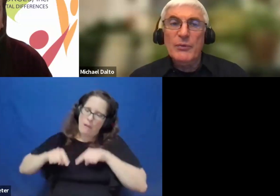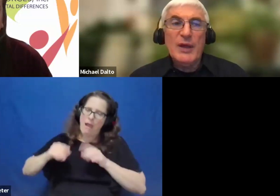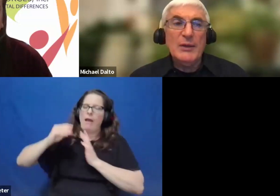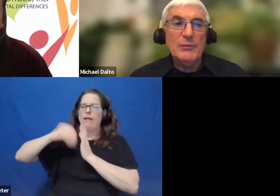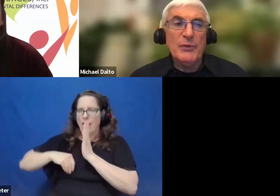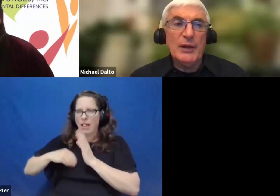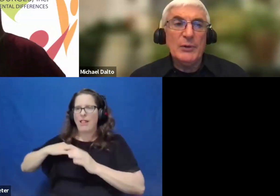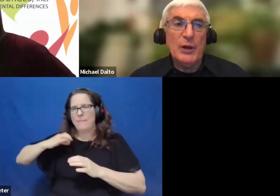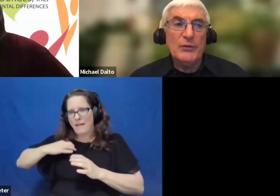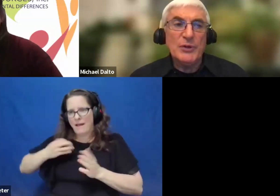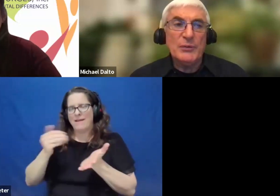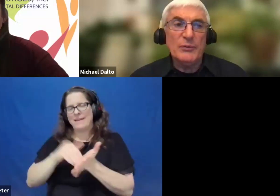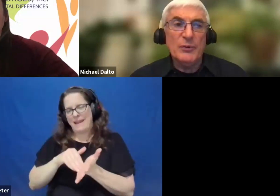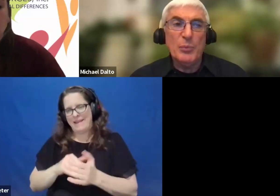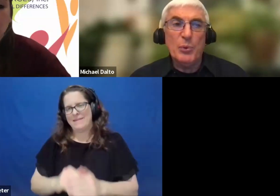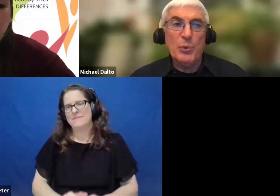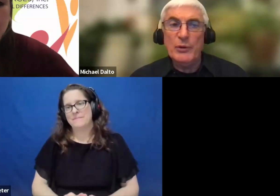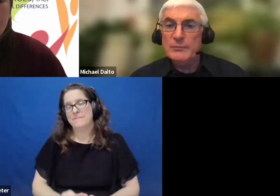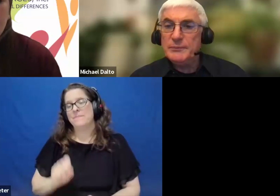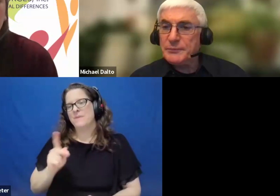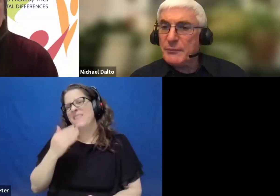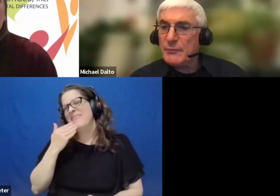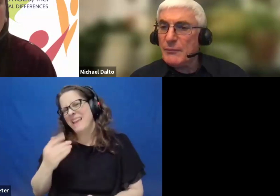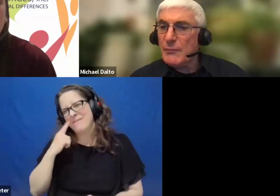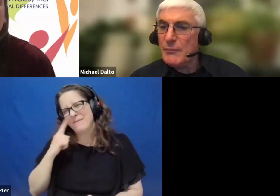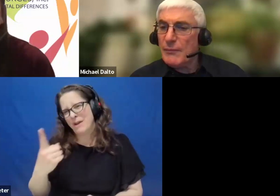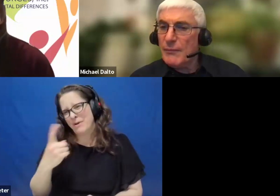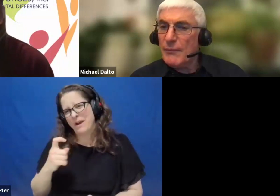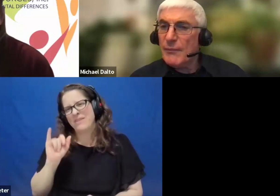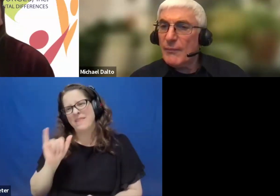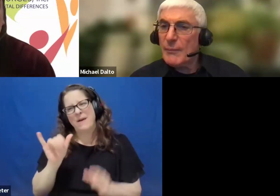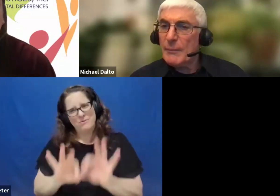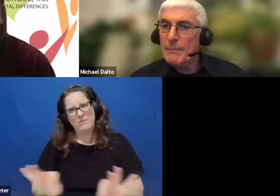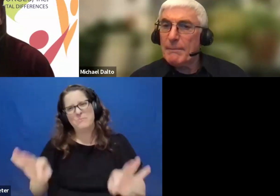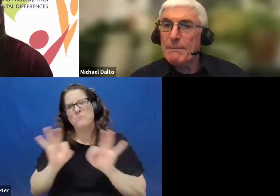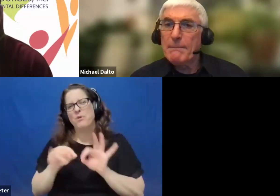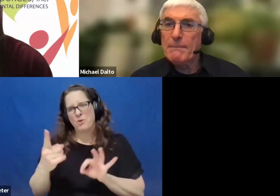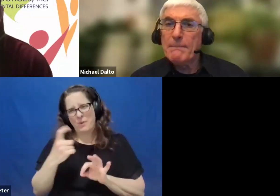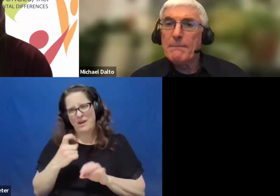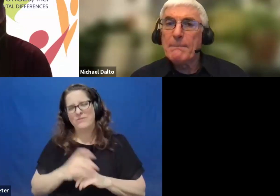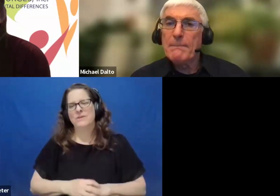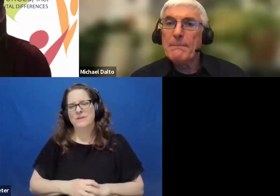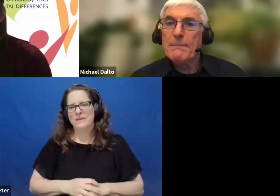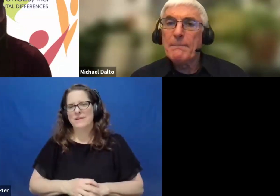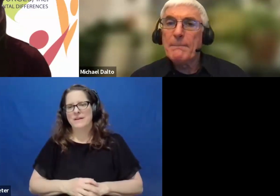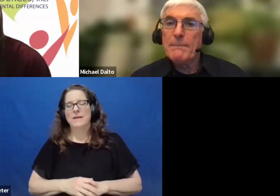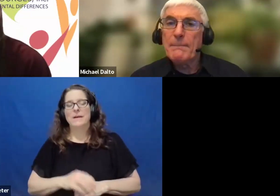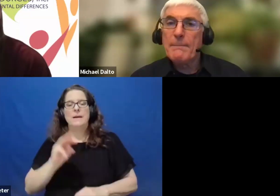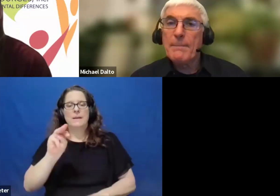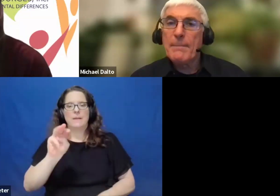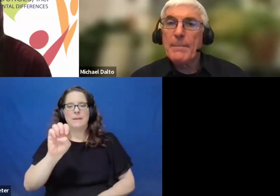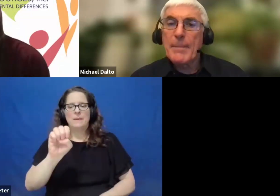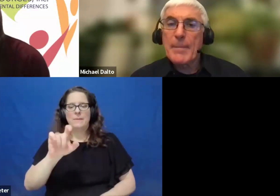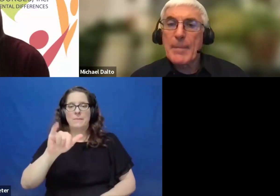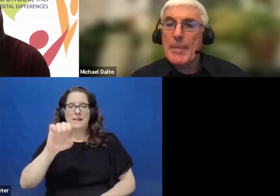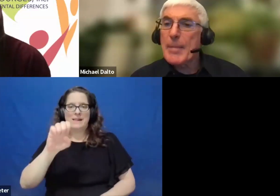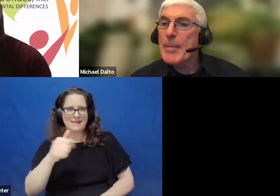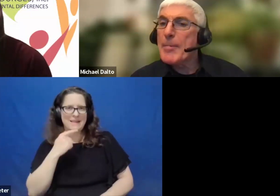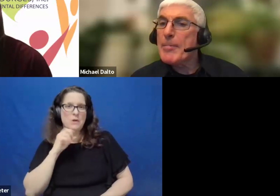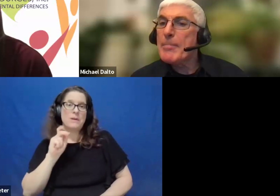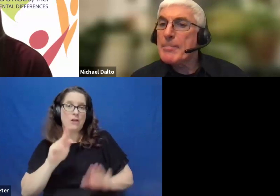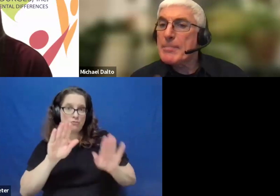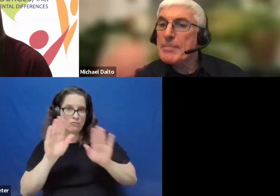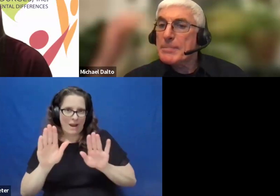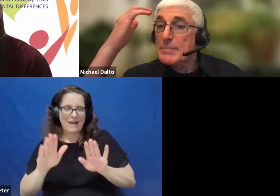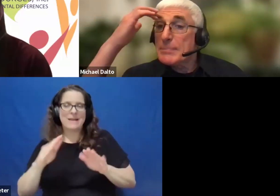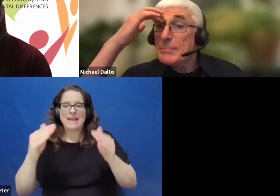So thank you for that question. It was important. Okay, great. So the next question we have is, my son gets SSI. When